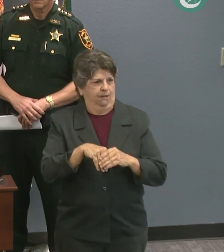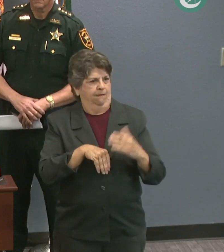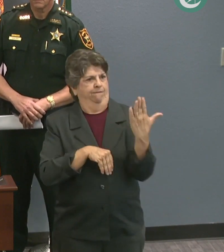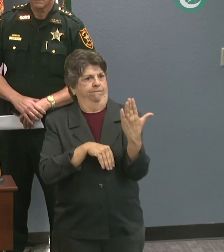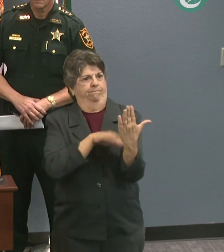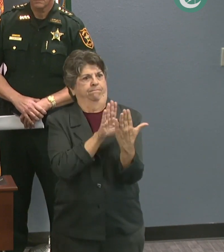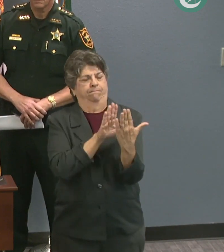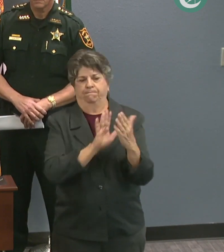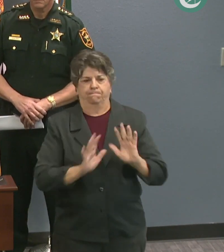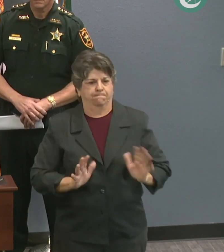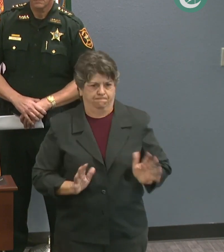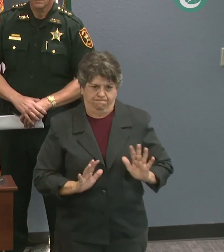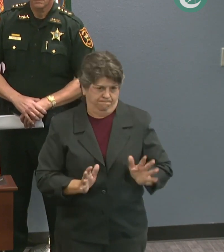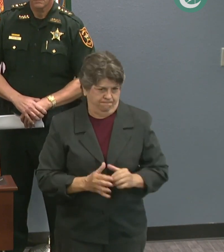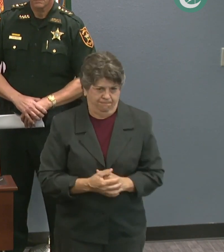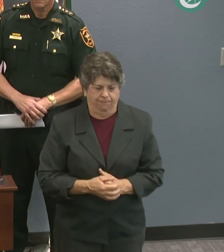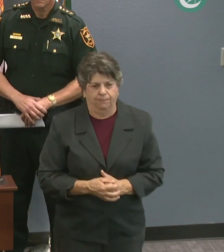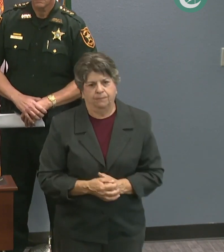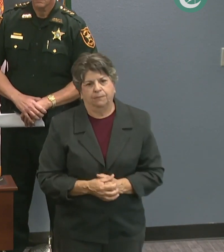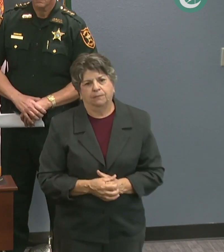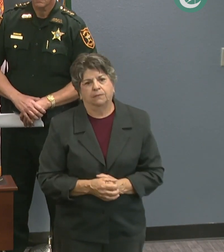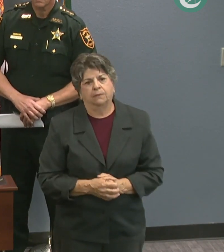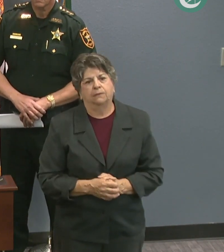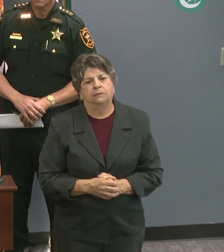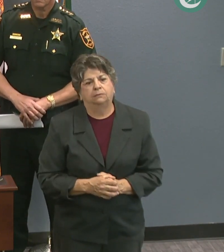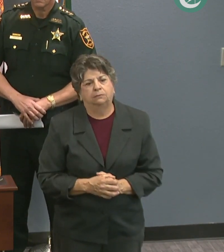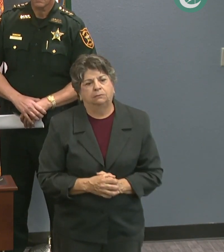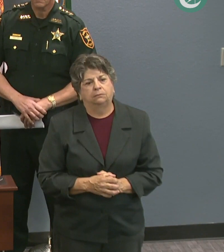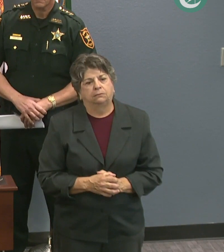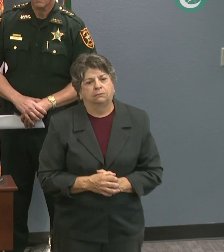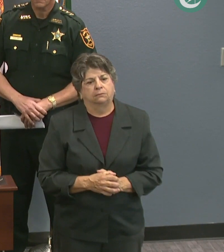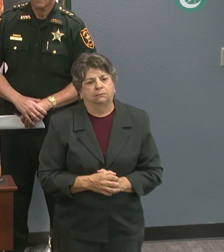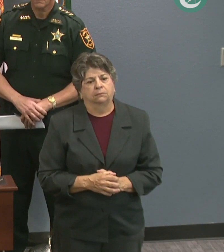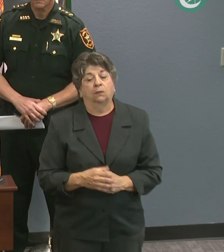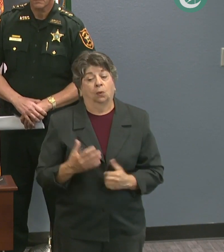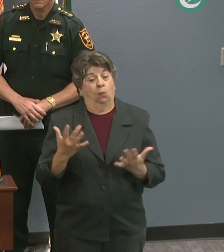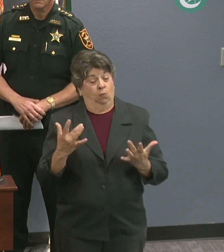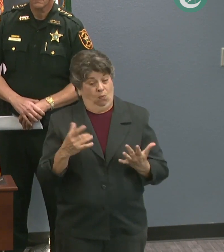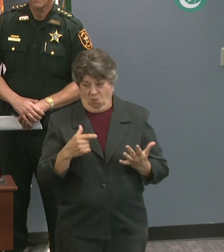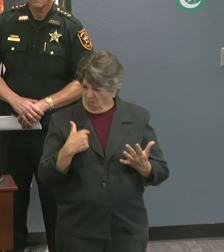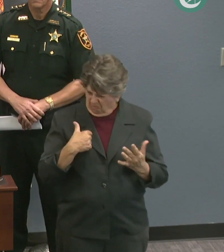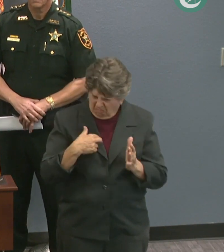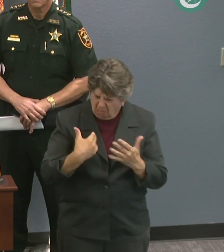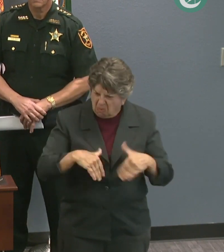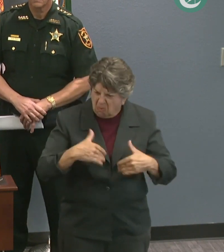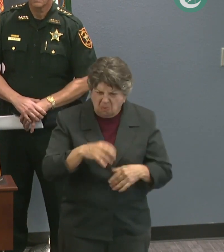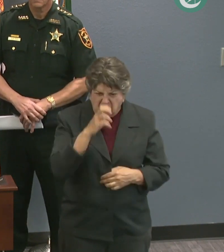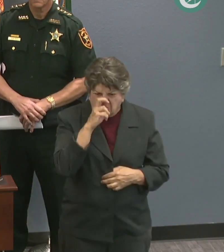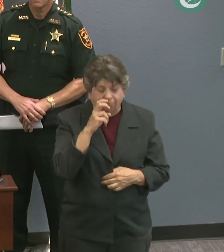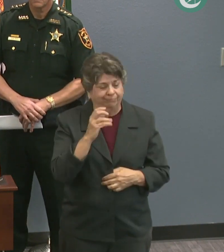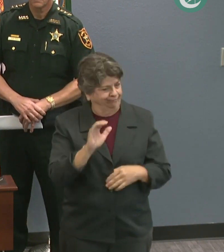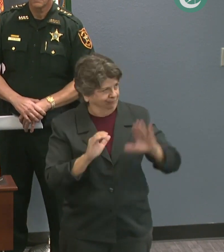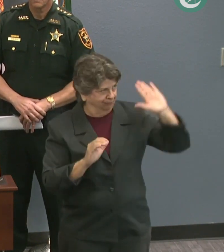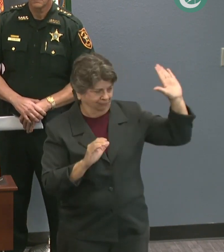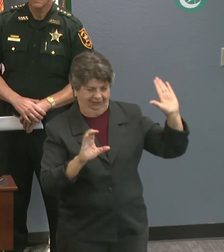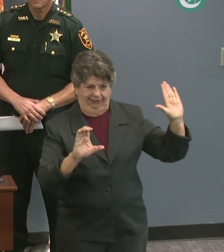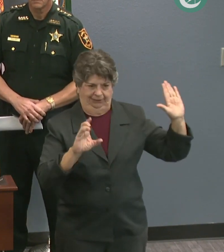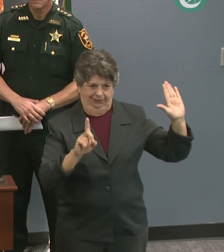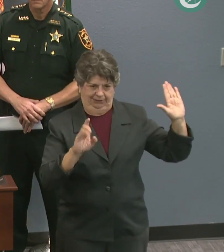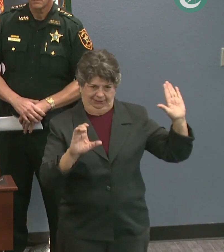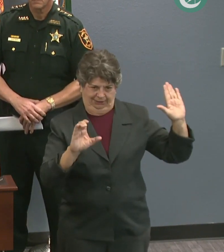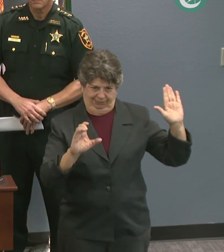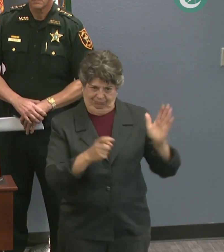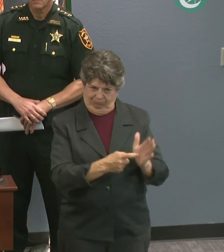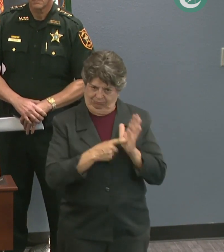as directed or recommended by the CDC. We're also at this time announcing that our beaches